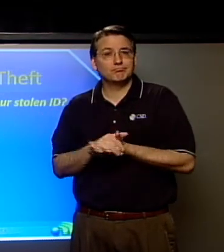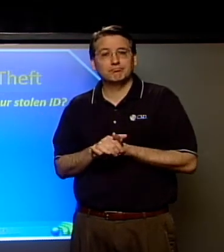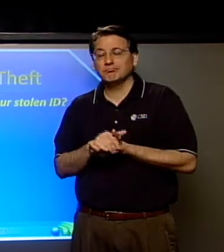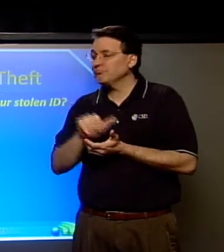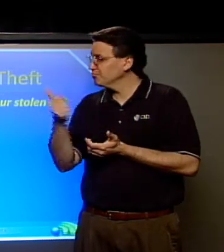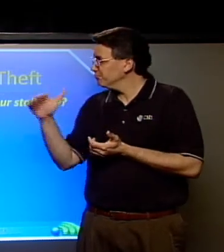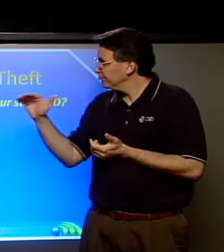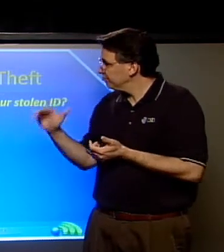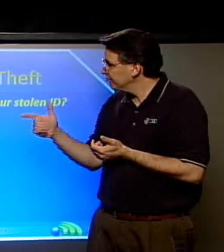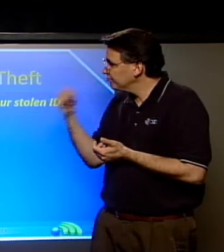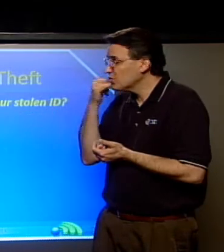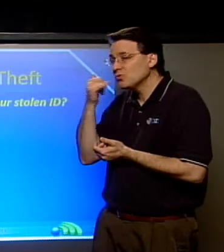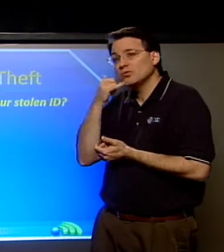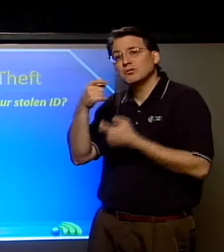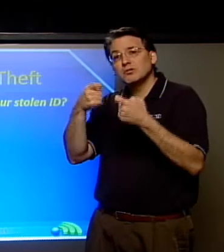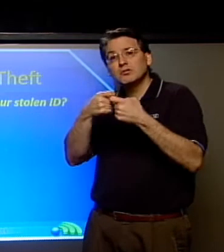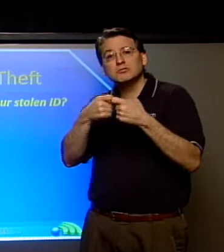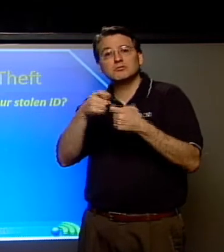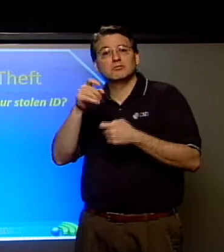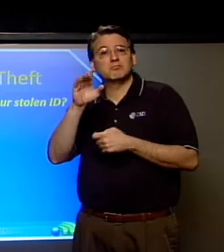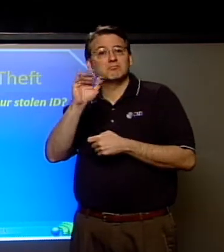open accounts with phone utilities or banks,